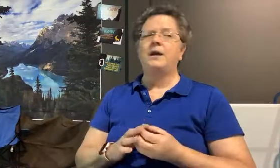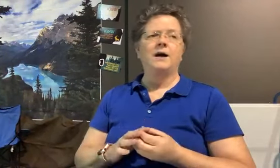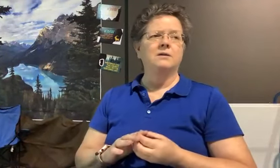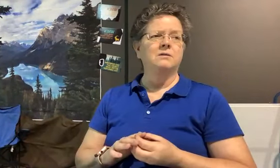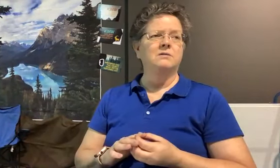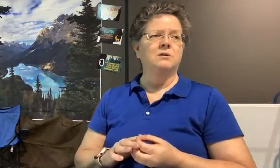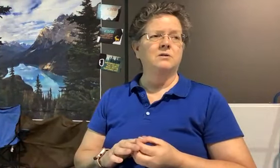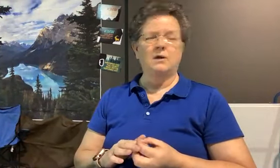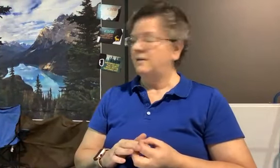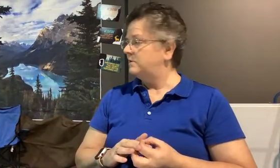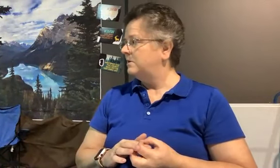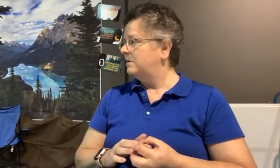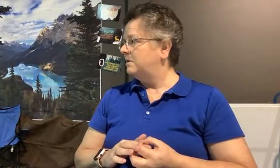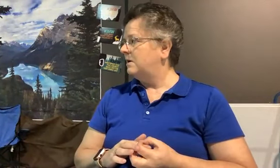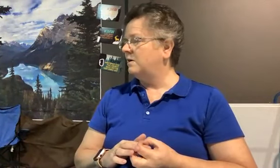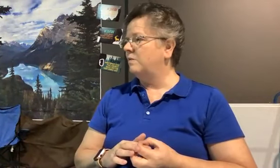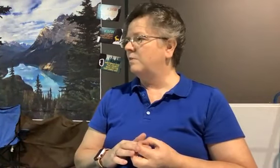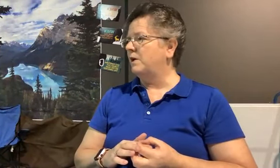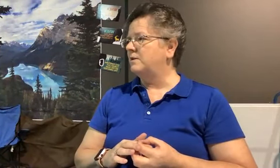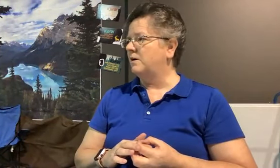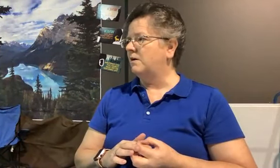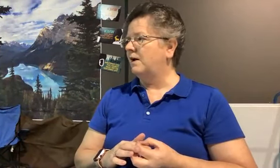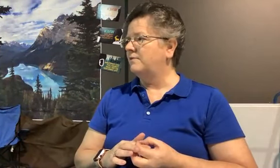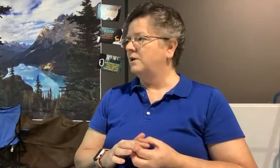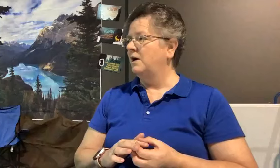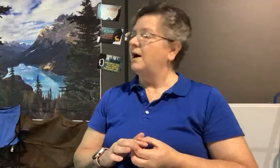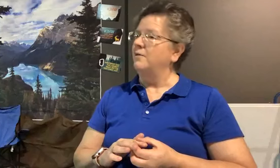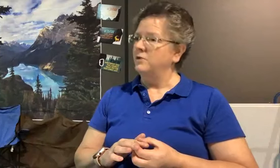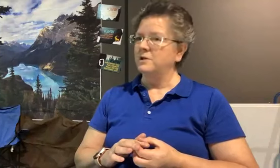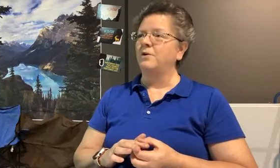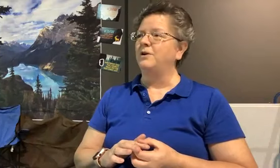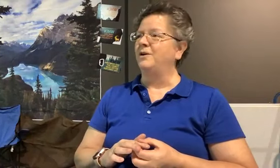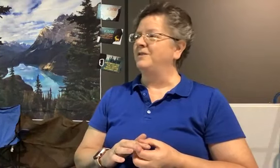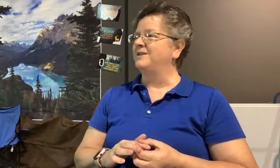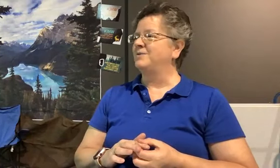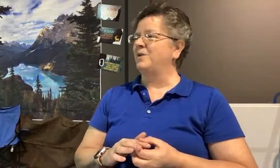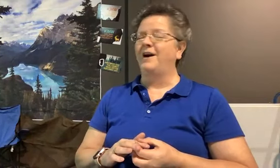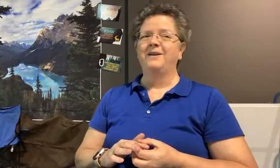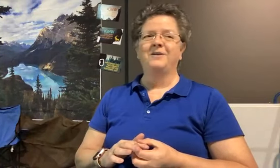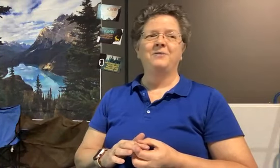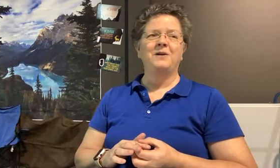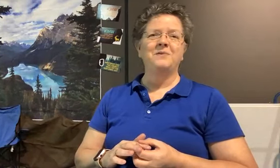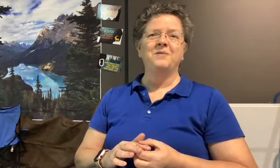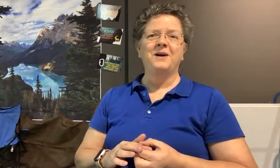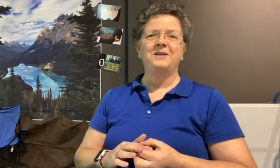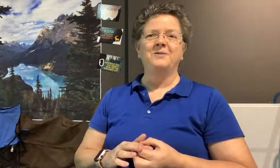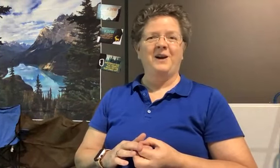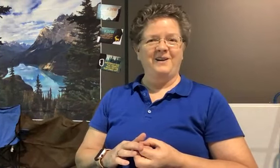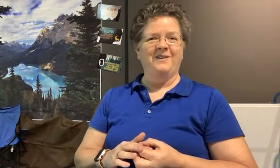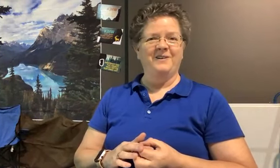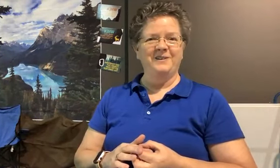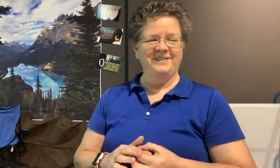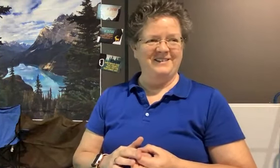that to your lives? How can we apply it to our lives? I wish I would have known this right before I did the radio